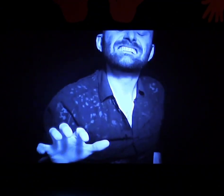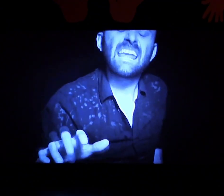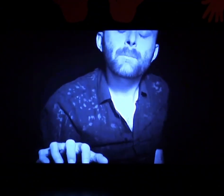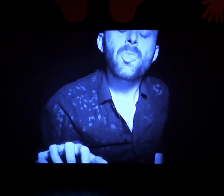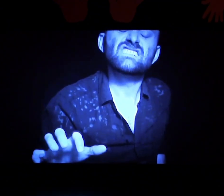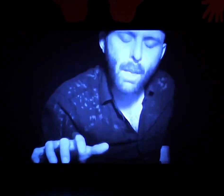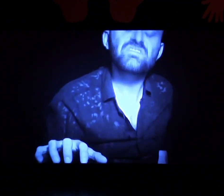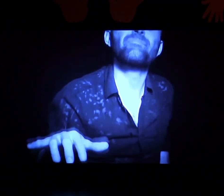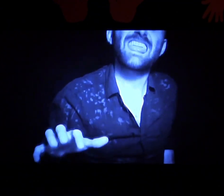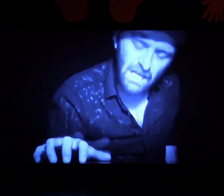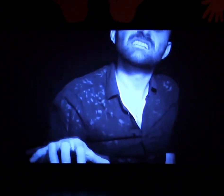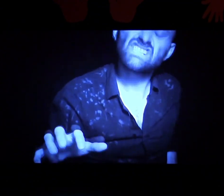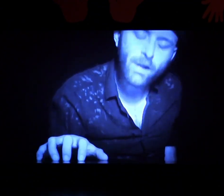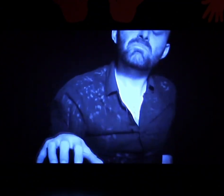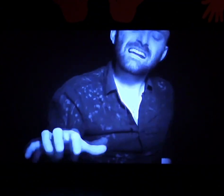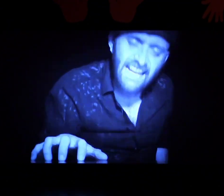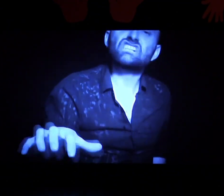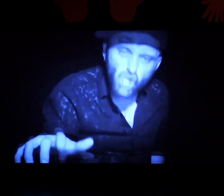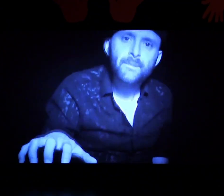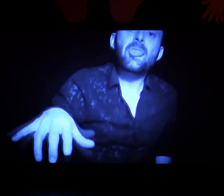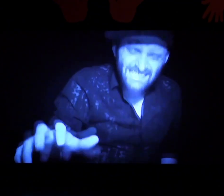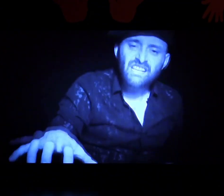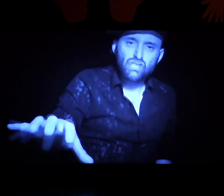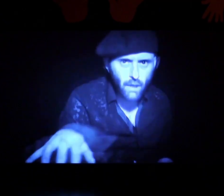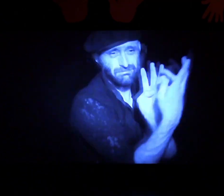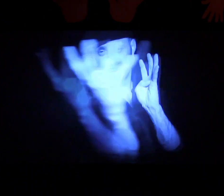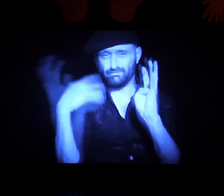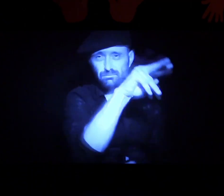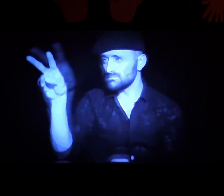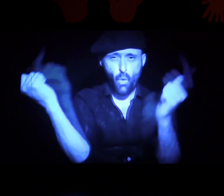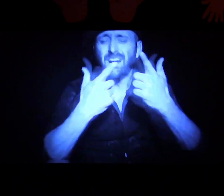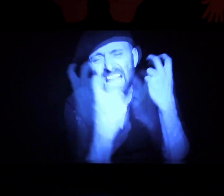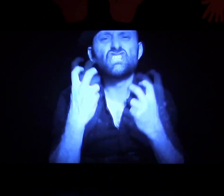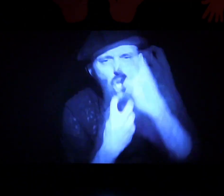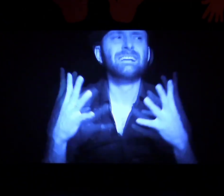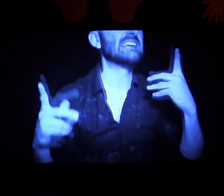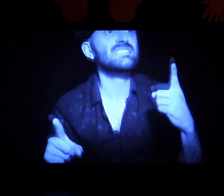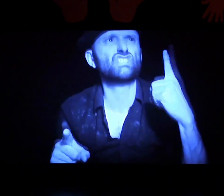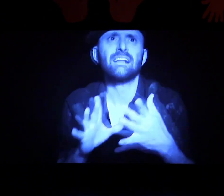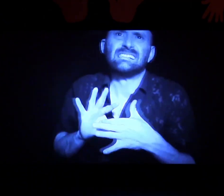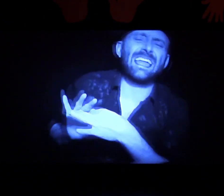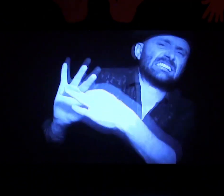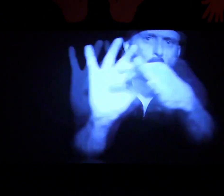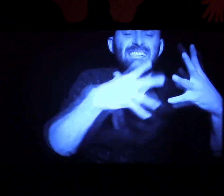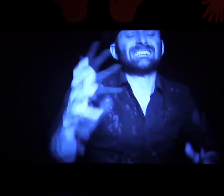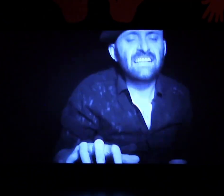Tick, tock, tick, tock, tick, tock, tick, tock. All speaking, all practicing, all locks.